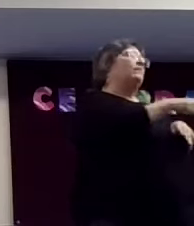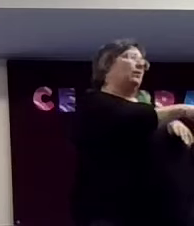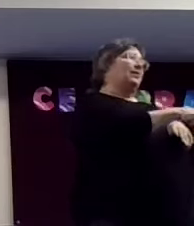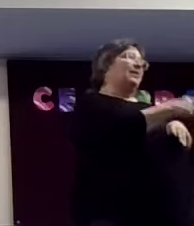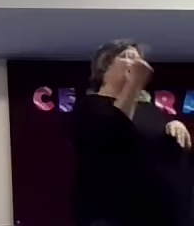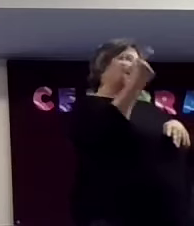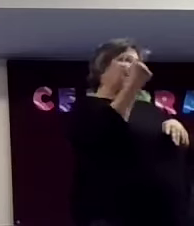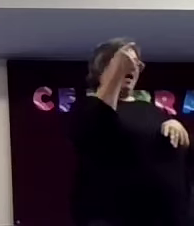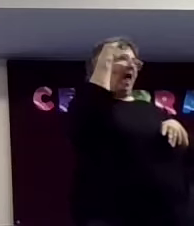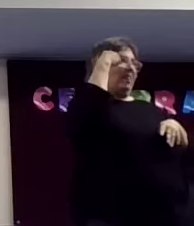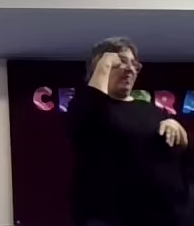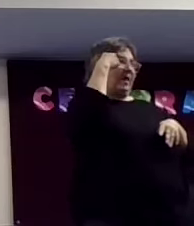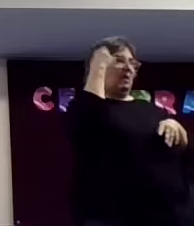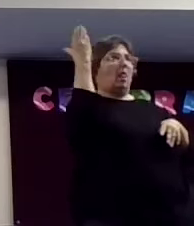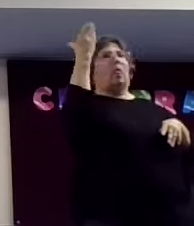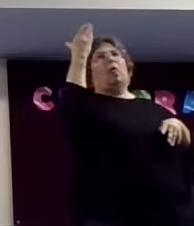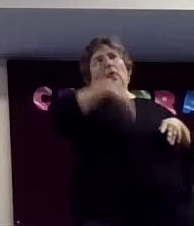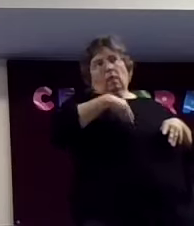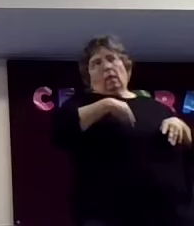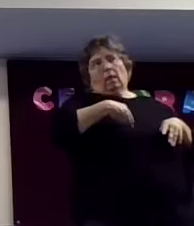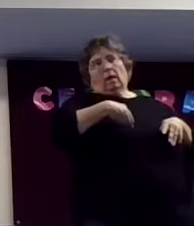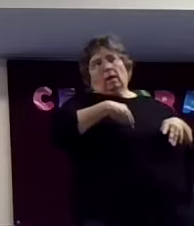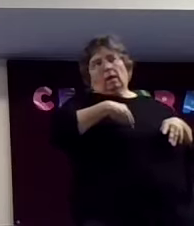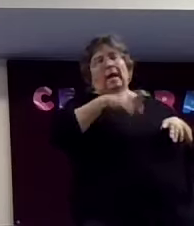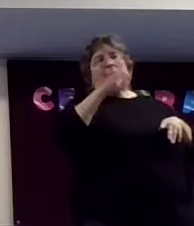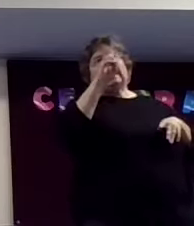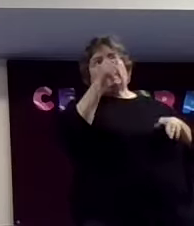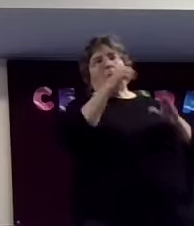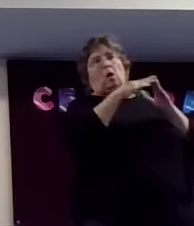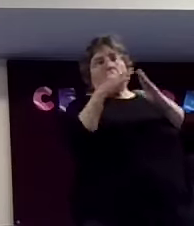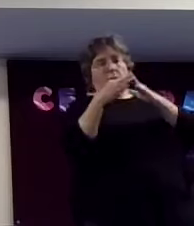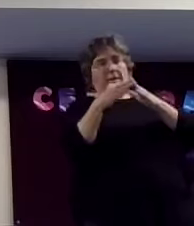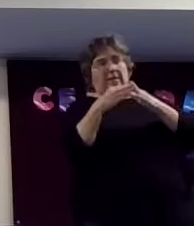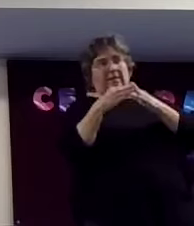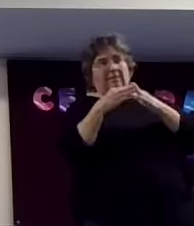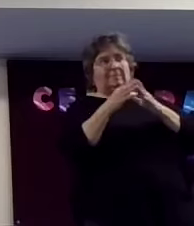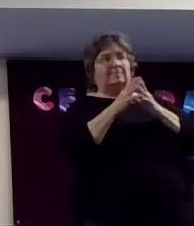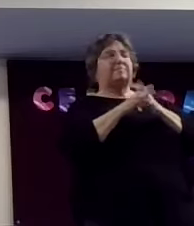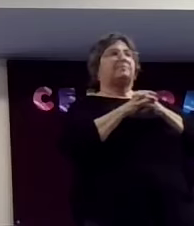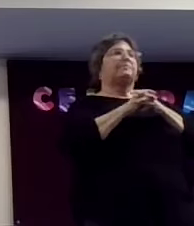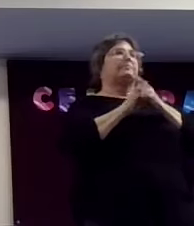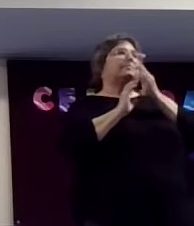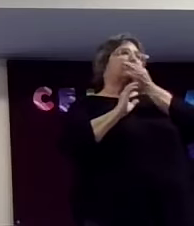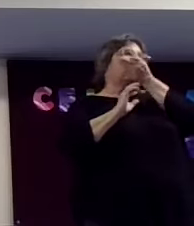that's something that I think gets overlooked in the disability community as well.